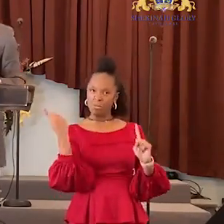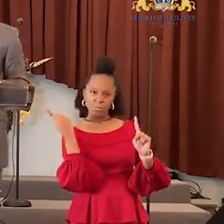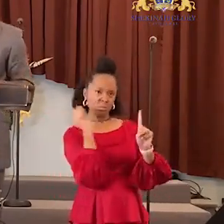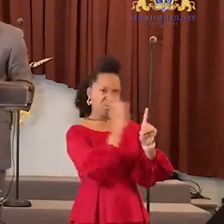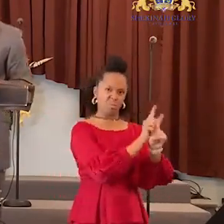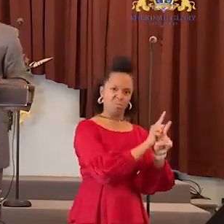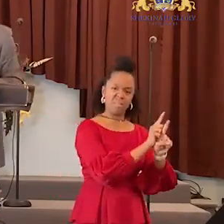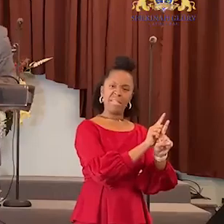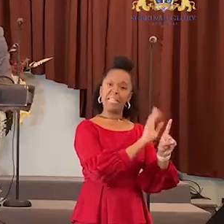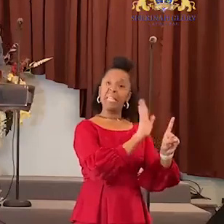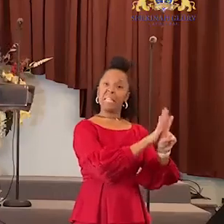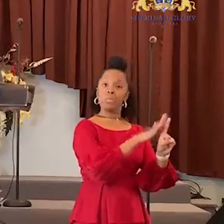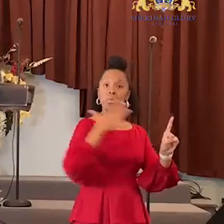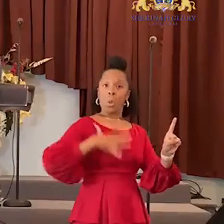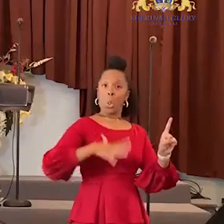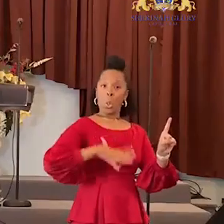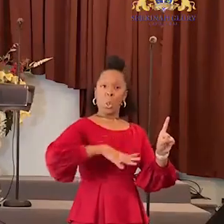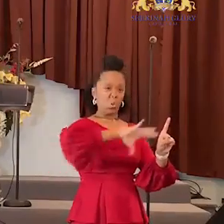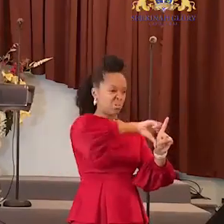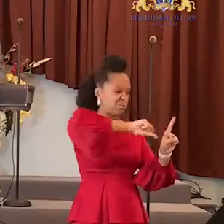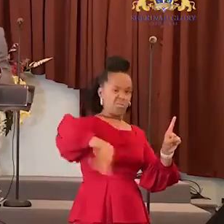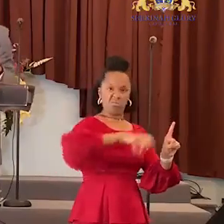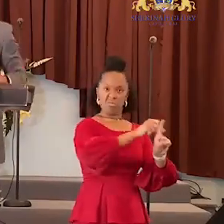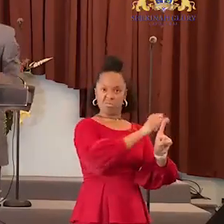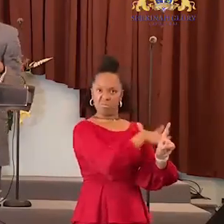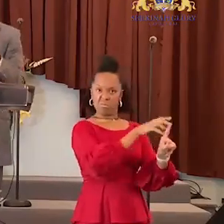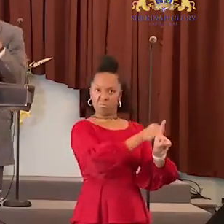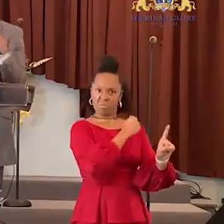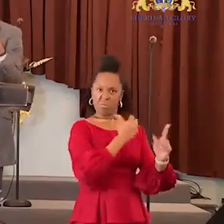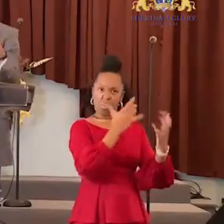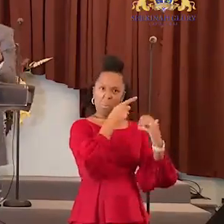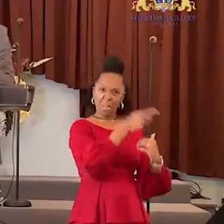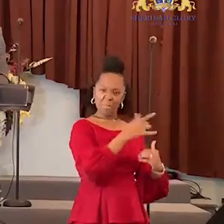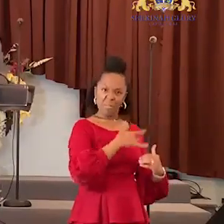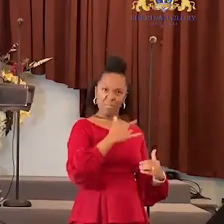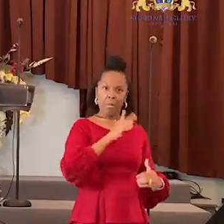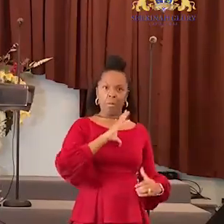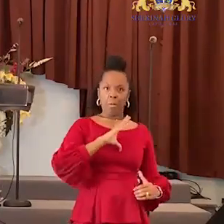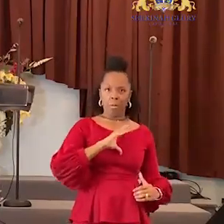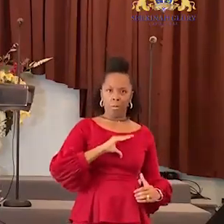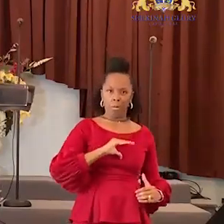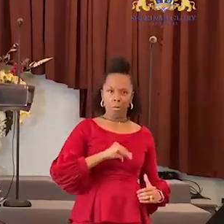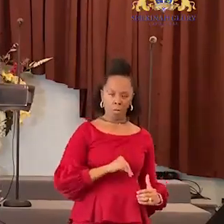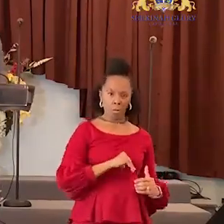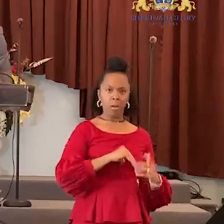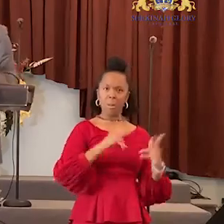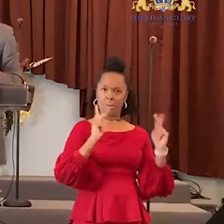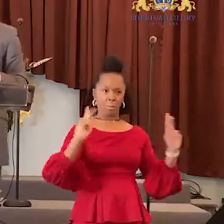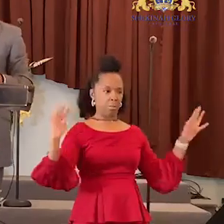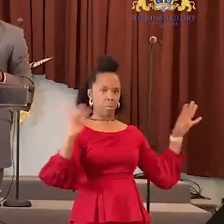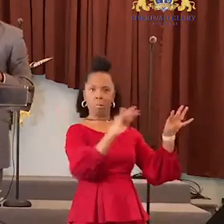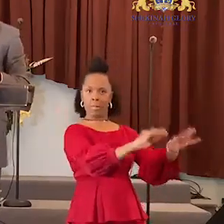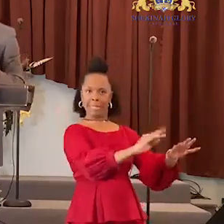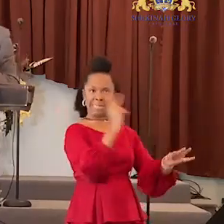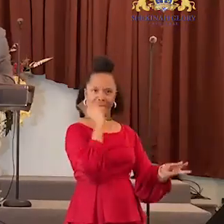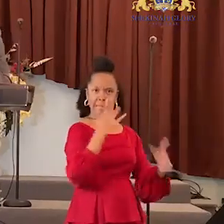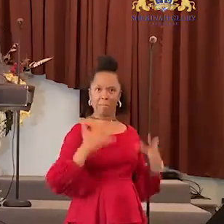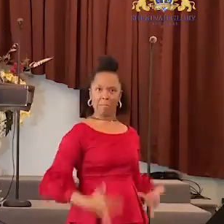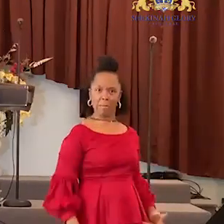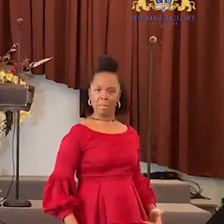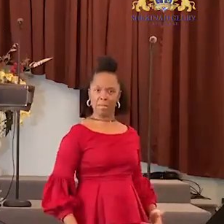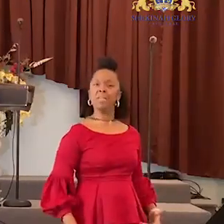to humiliate him, devalue him, expose him. If anybody tell you that they've been